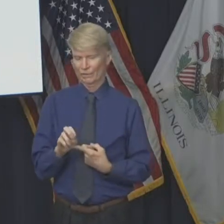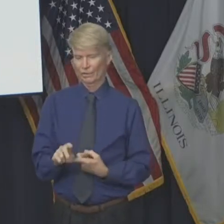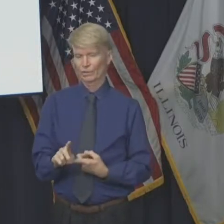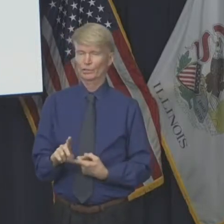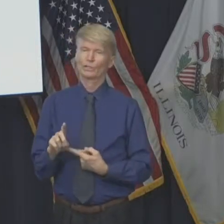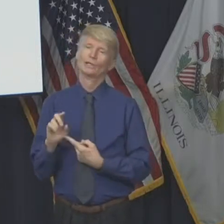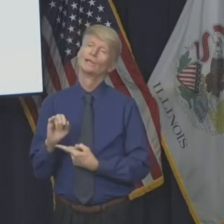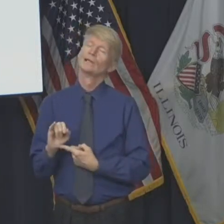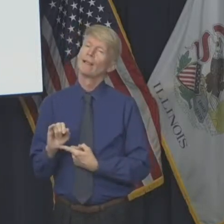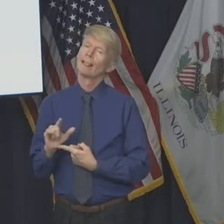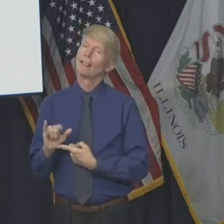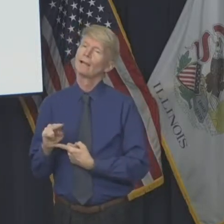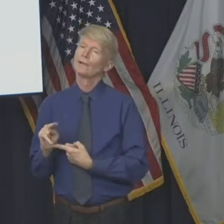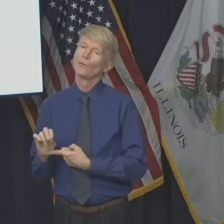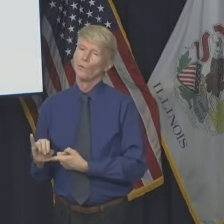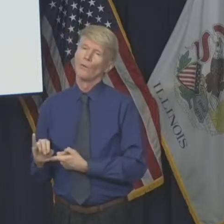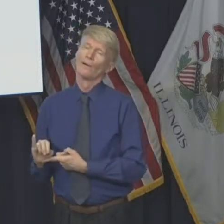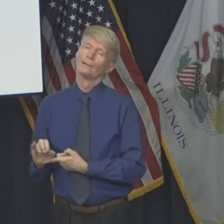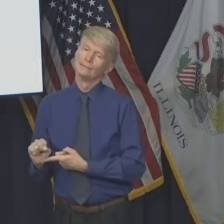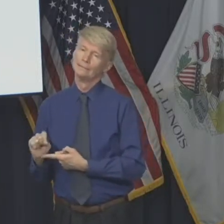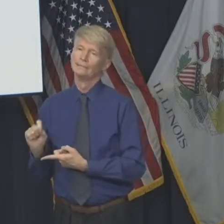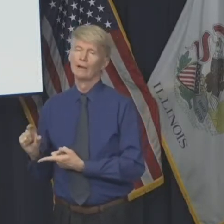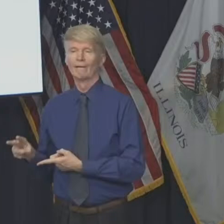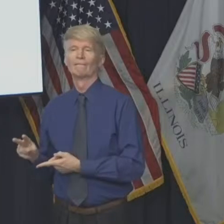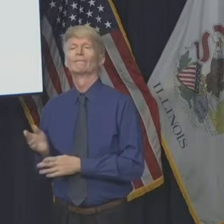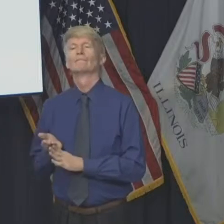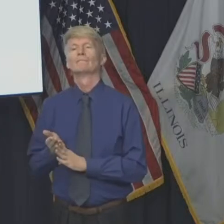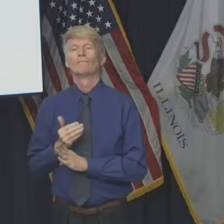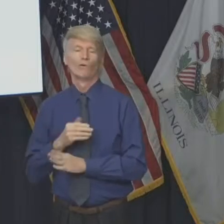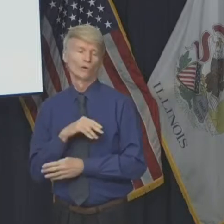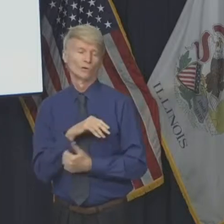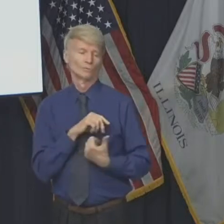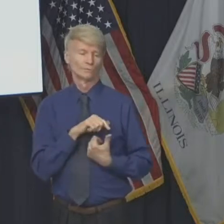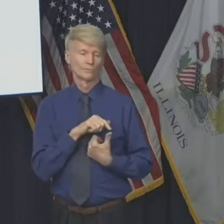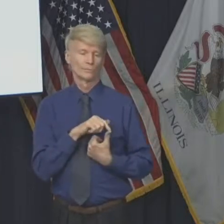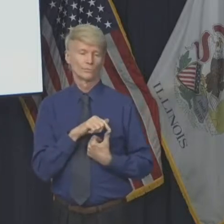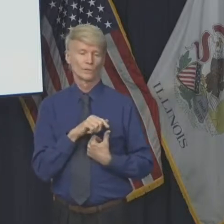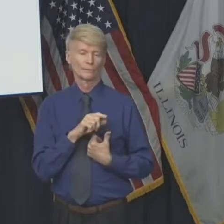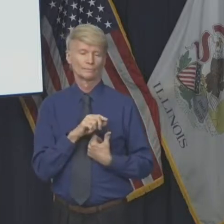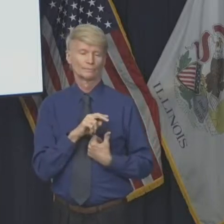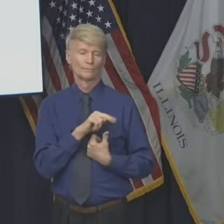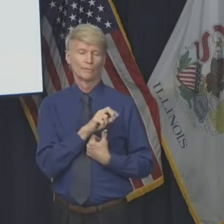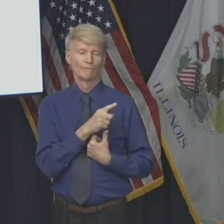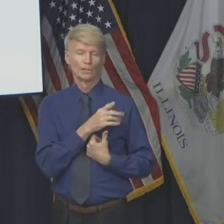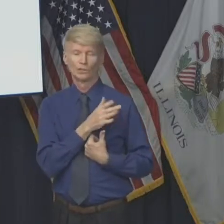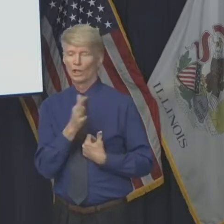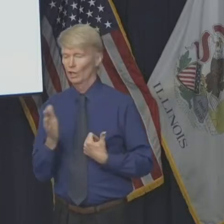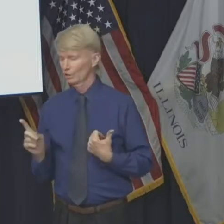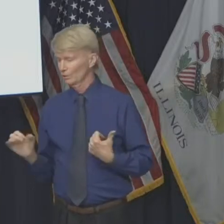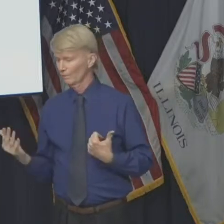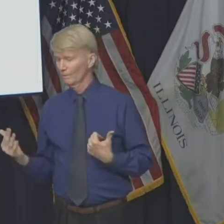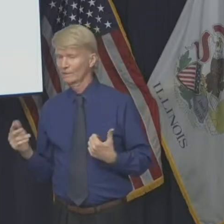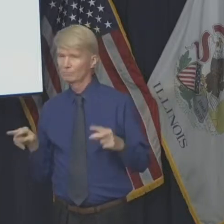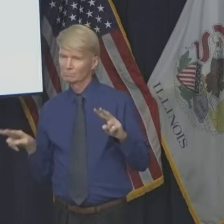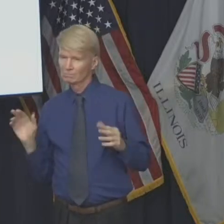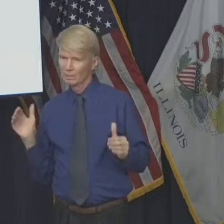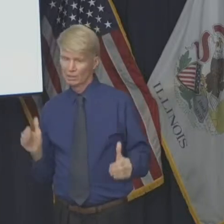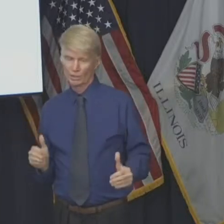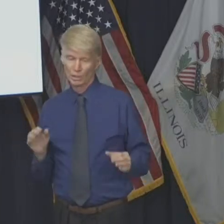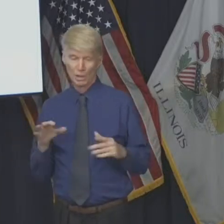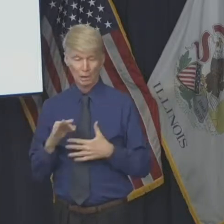getcoveredillinois.gov, between November 1st and December 15th to learn about the best options, prices, and financial